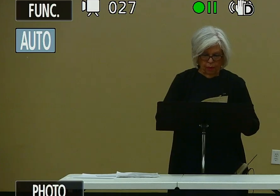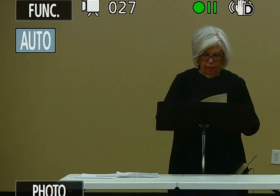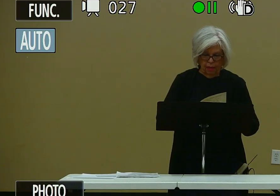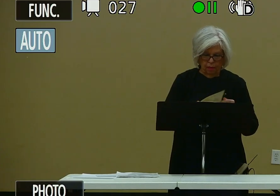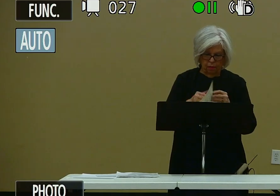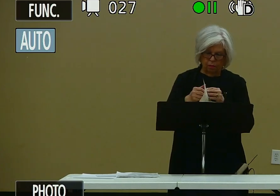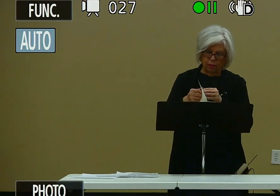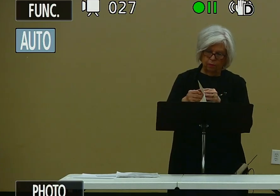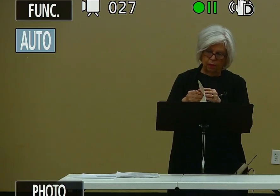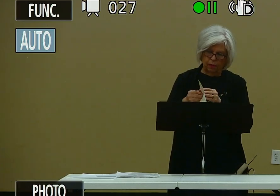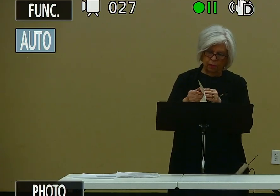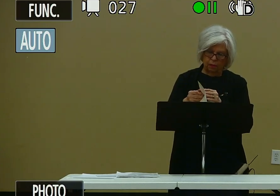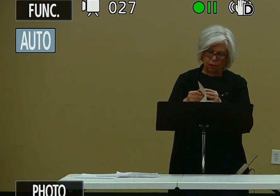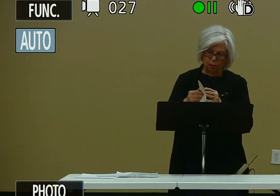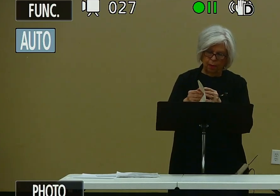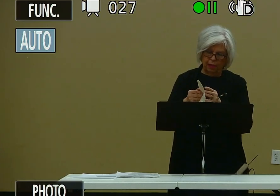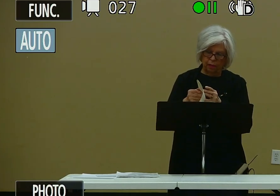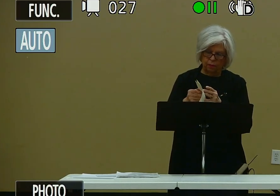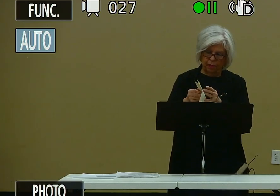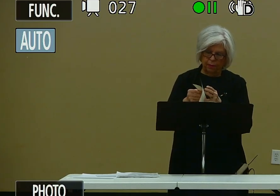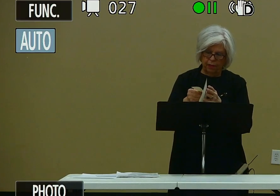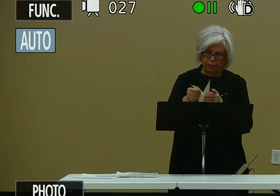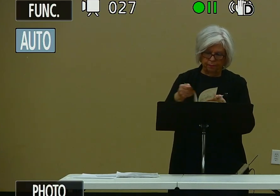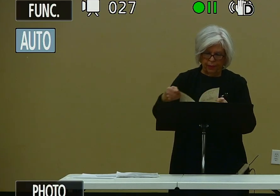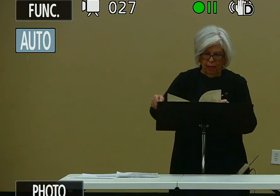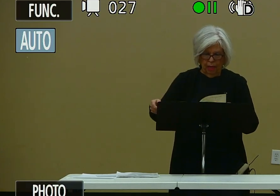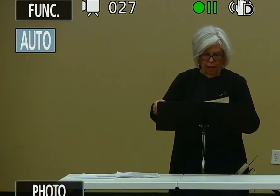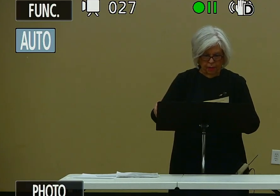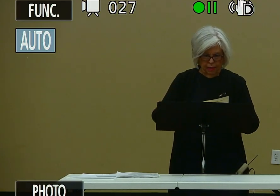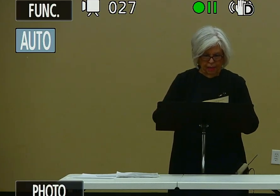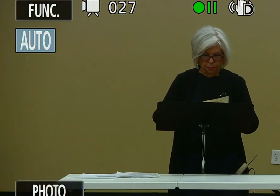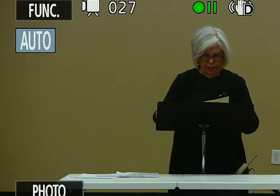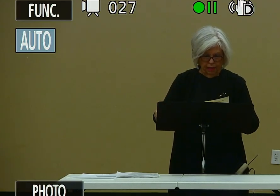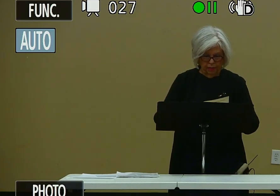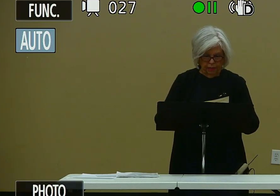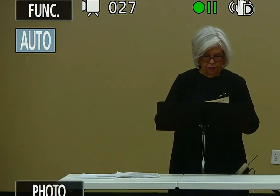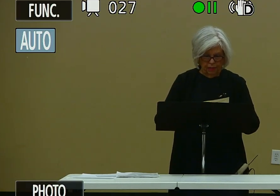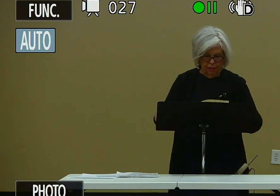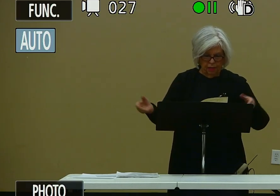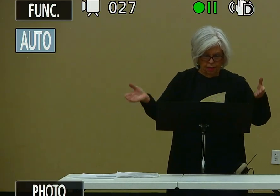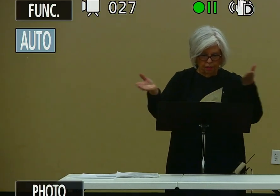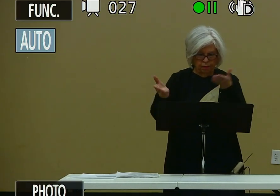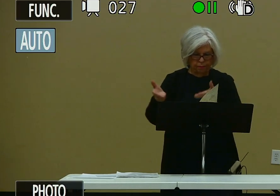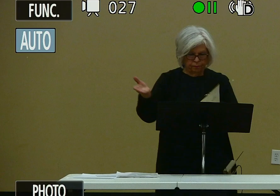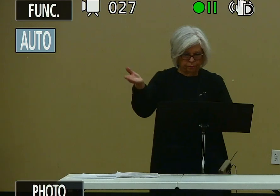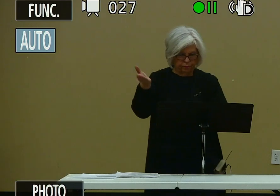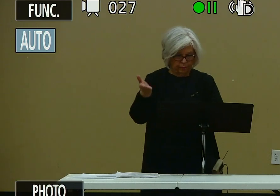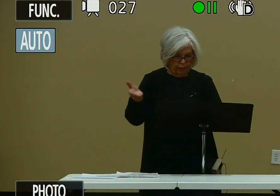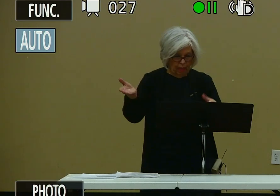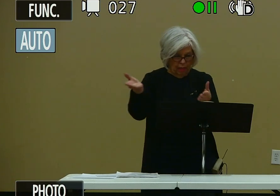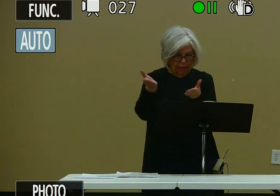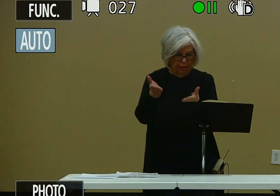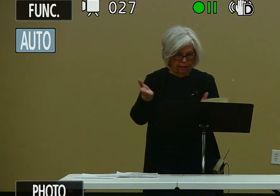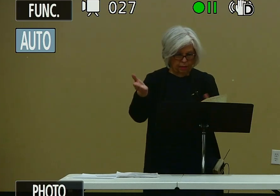Run, run, run, run. No, I'm not on the right page. The next page is here, here,